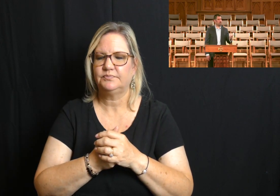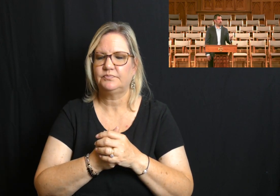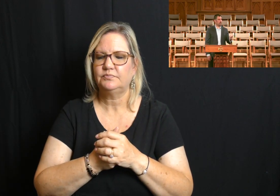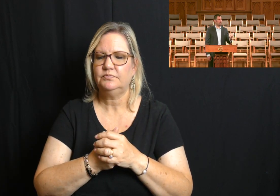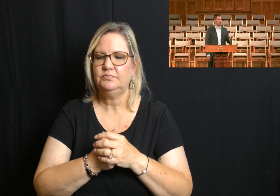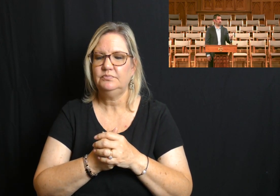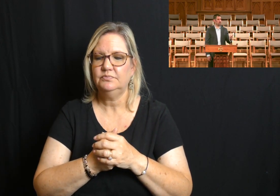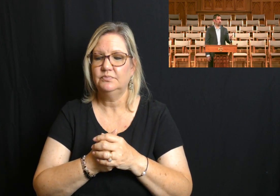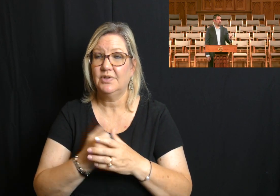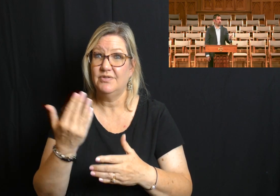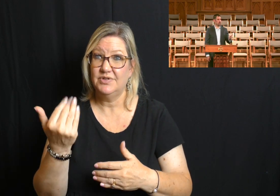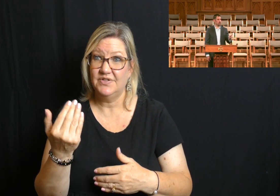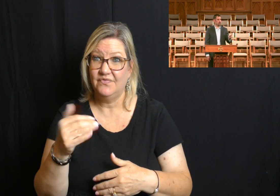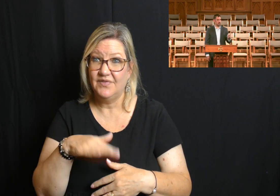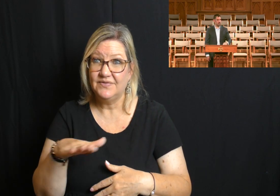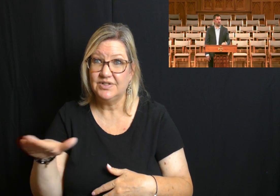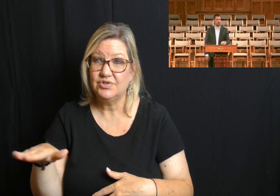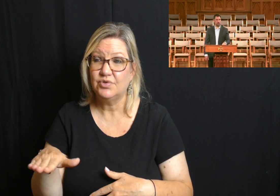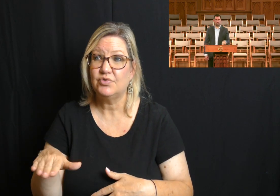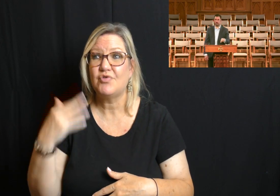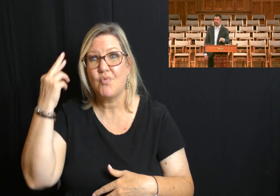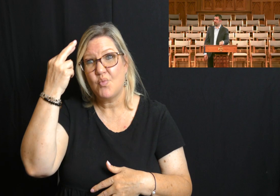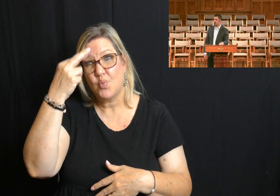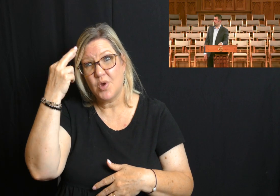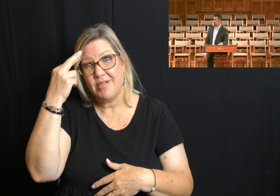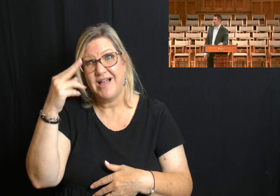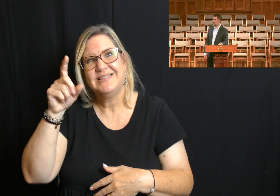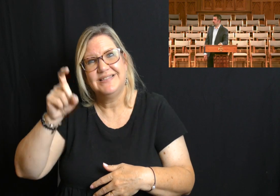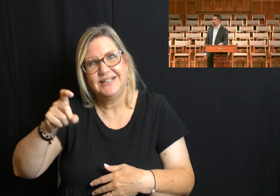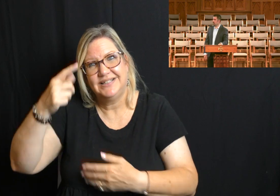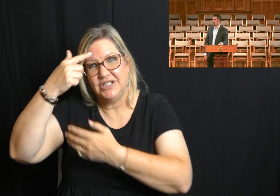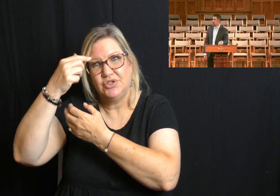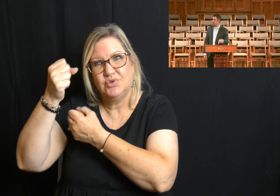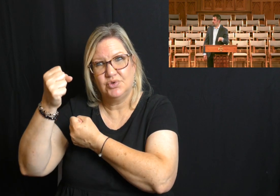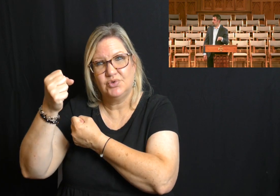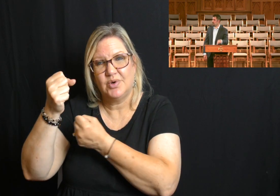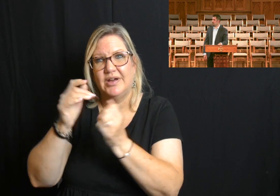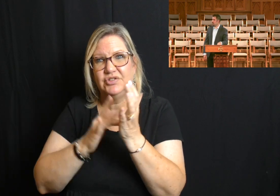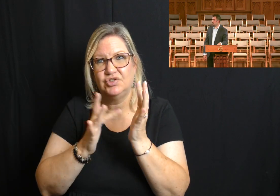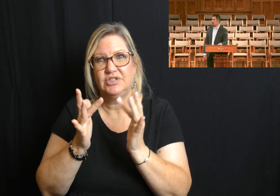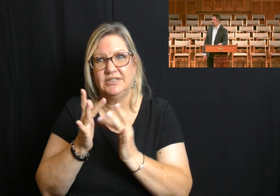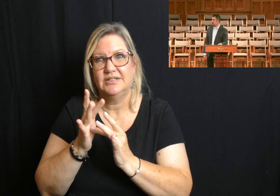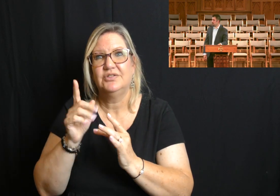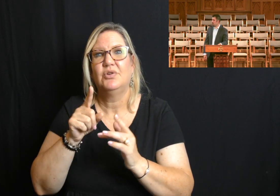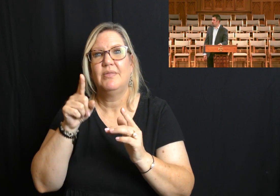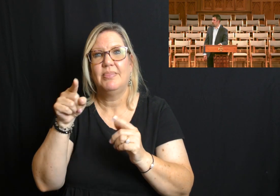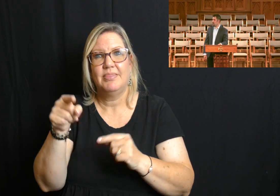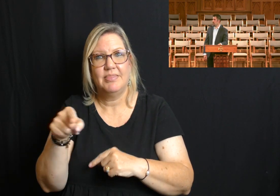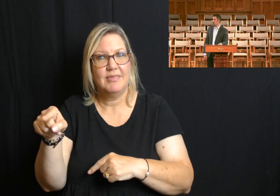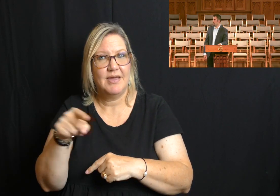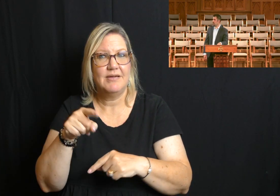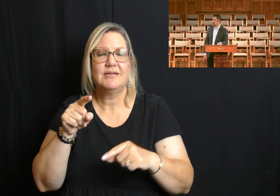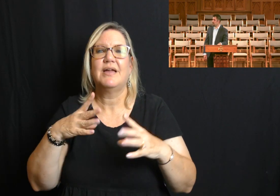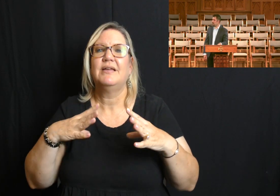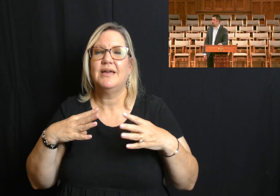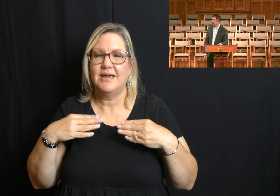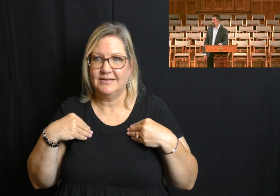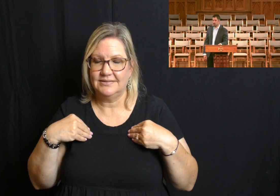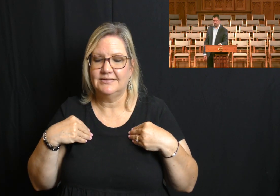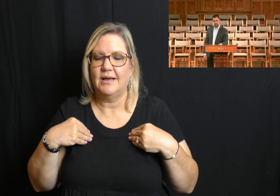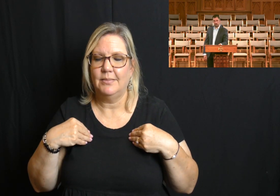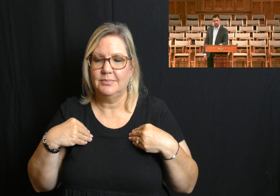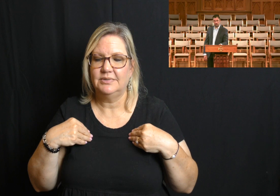They realize that they need to place their faith so that they can receive the guidance for the one that creates it